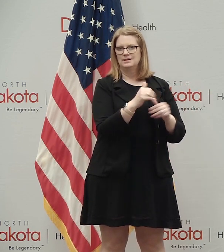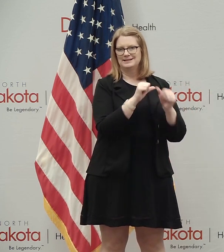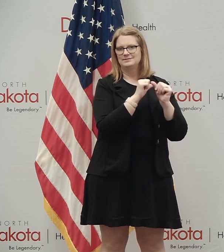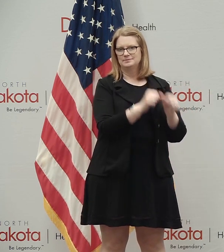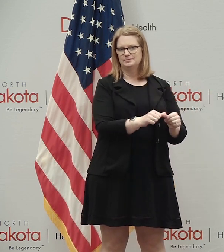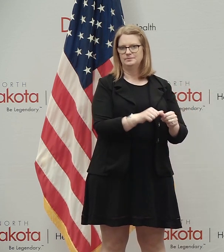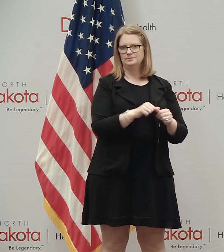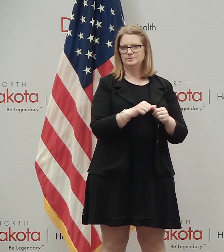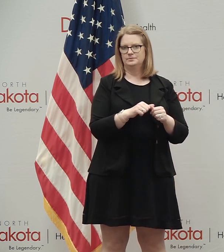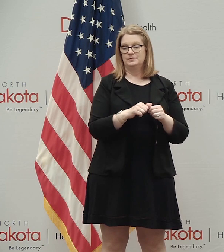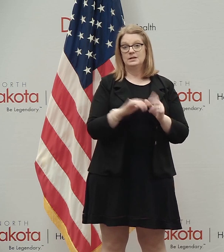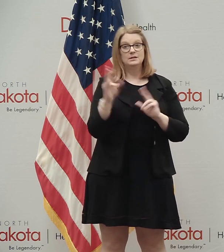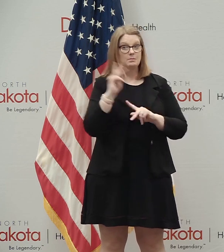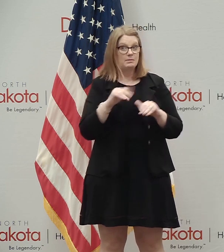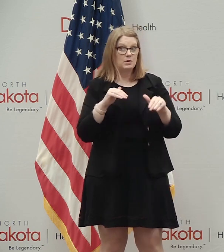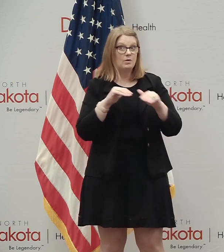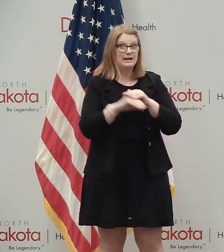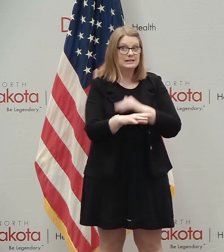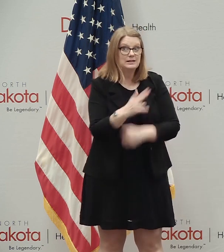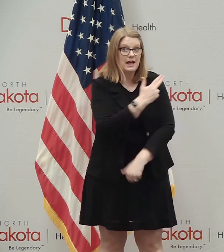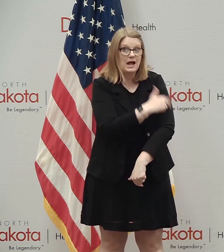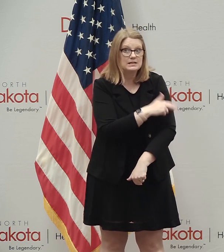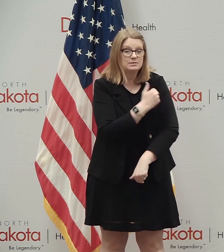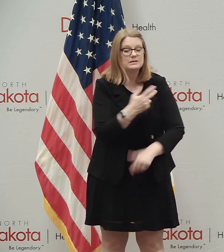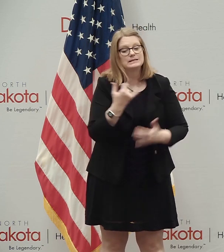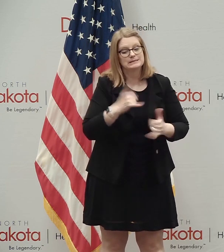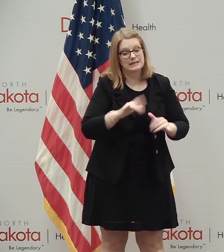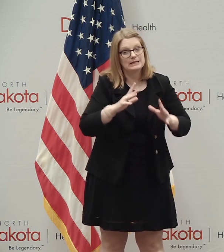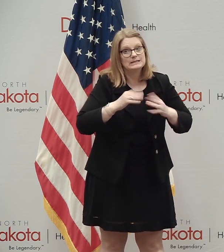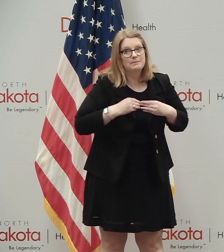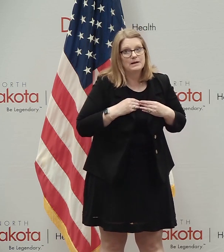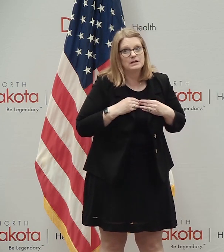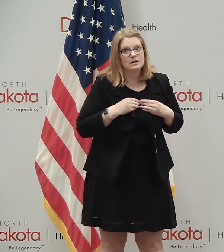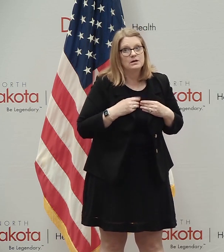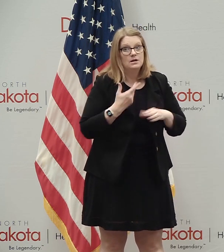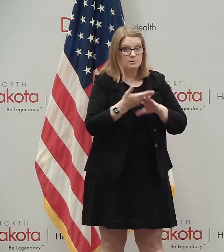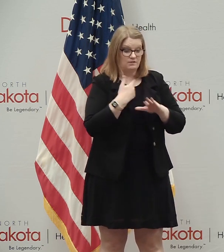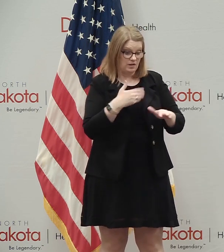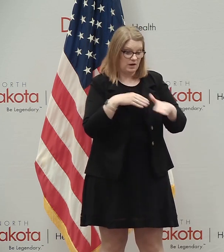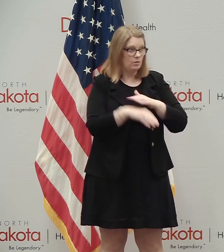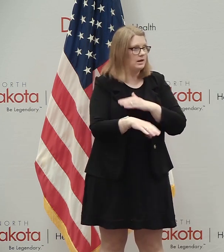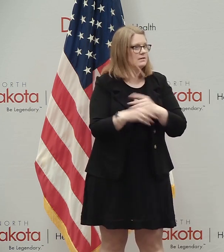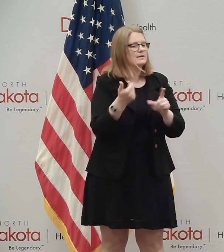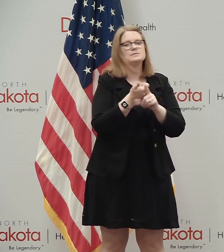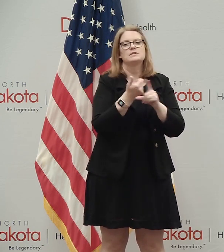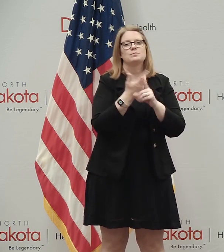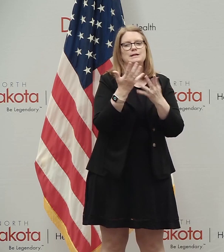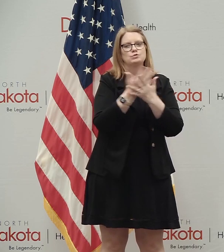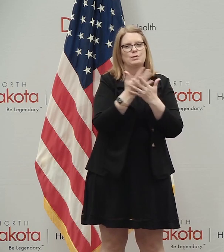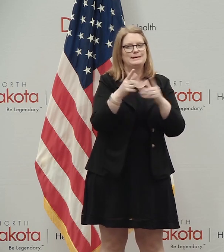new admissions that are entering the hospital, they're still accepting those, but they're being screened and tested for COVID-19.